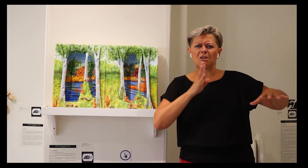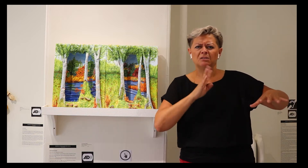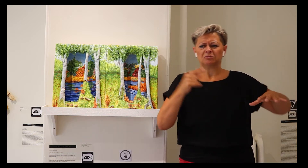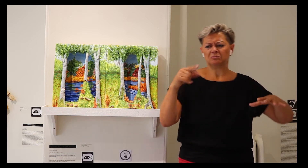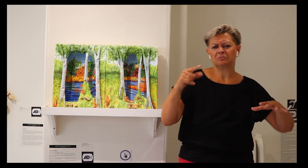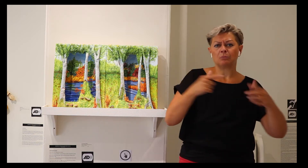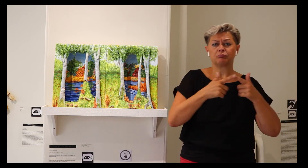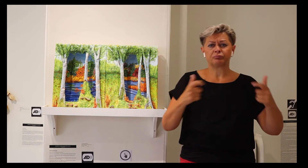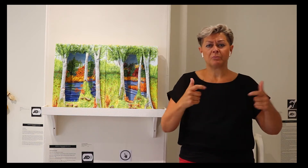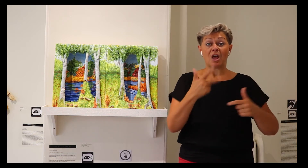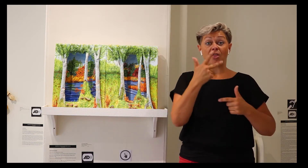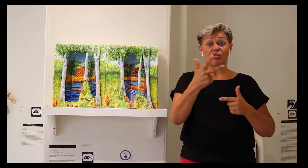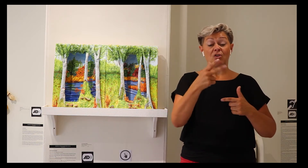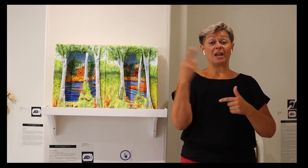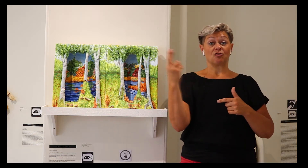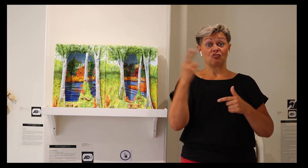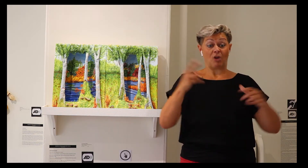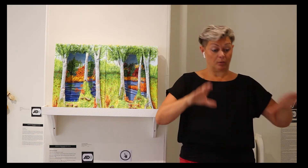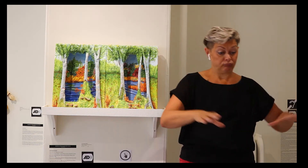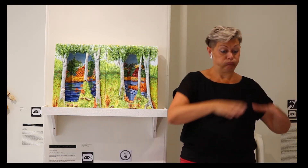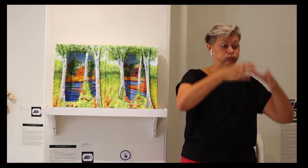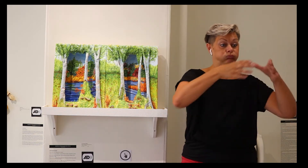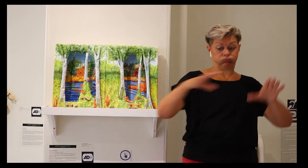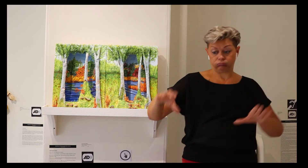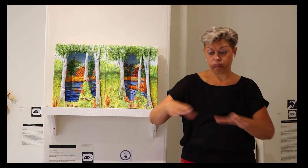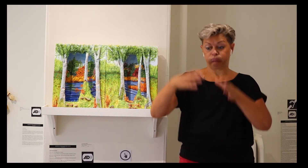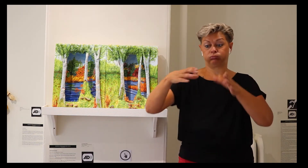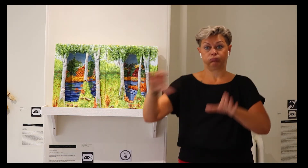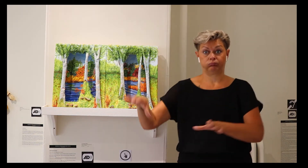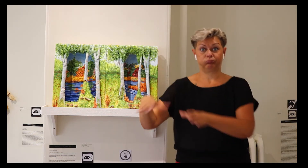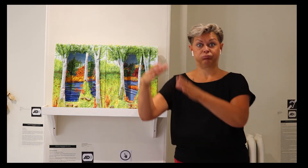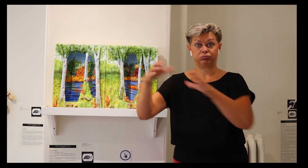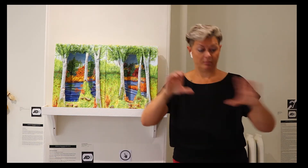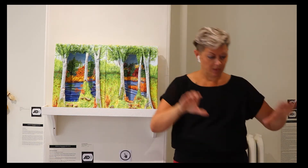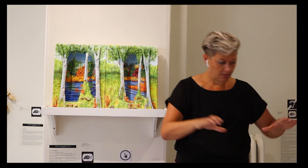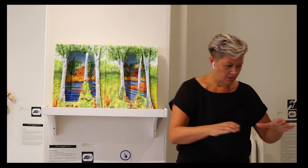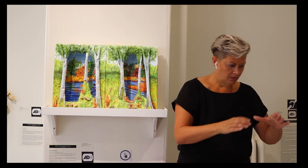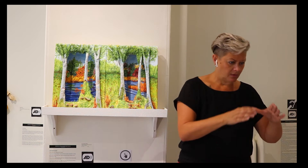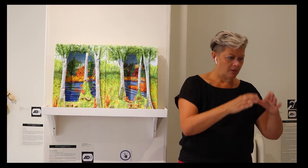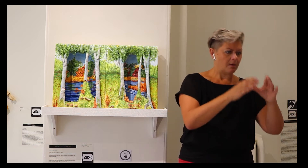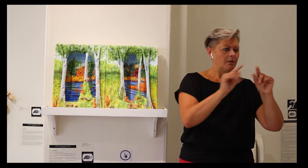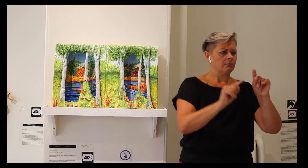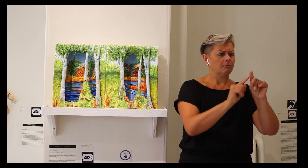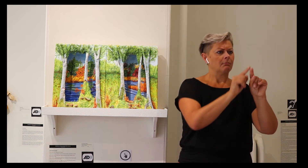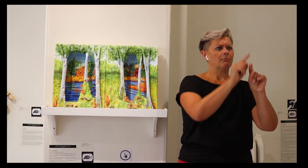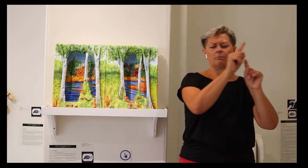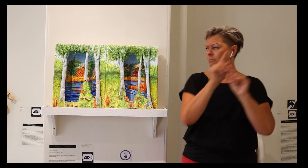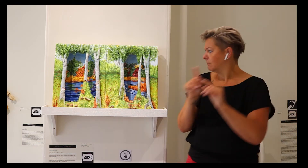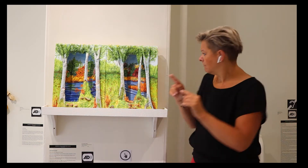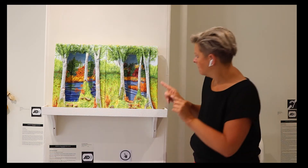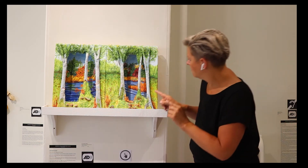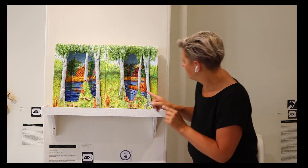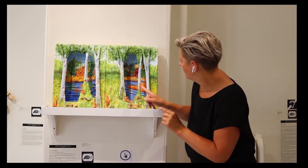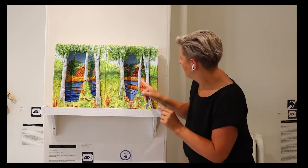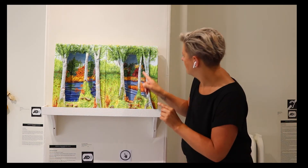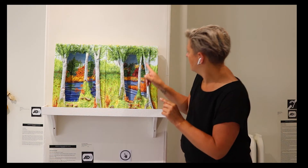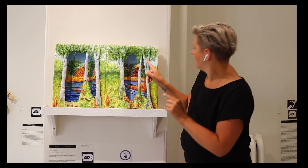are 3 gray tree trunks on the front of each panel. Follow these upwards to find the branches in the treetops. In